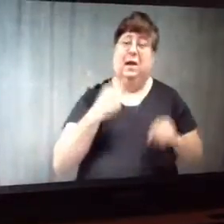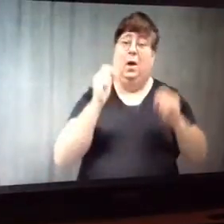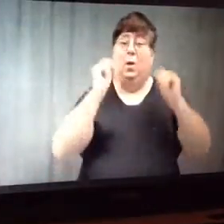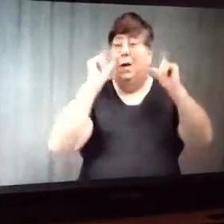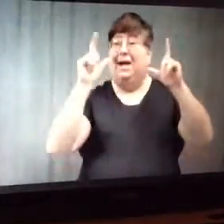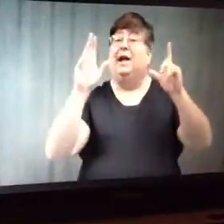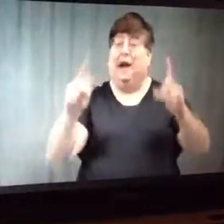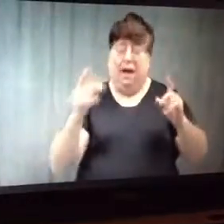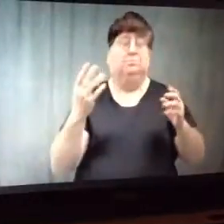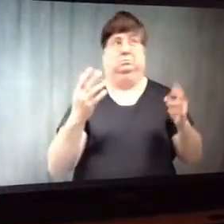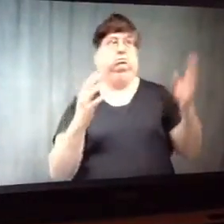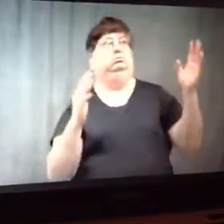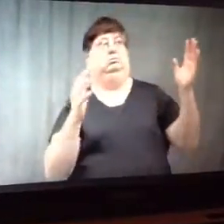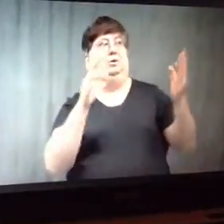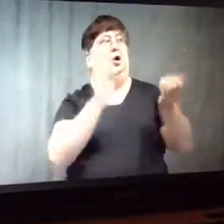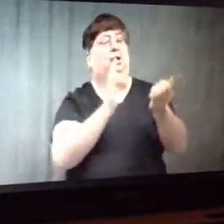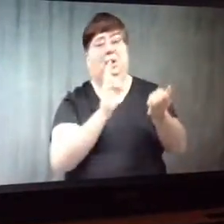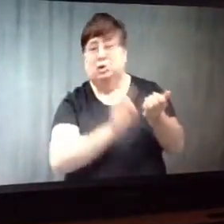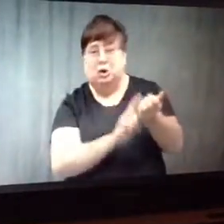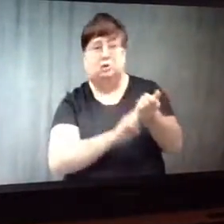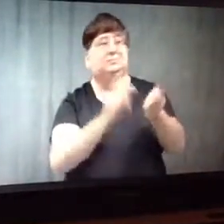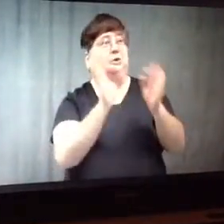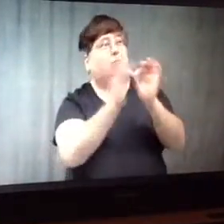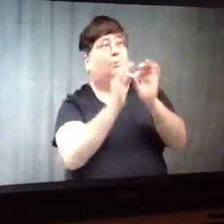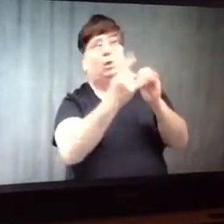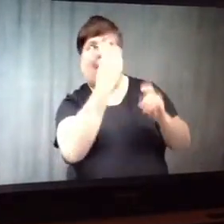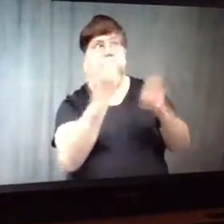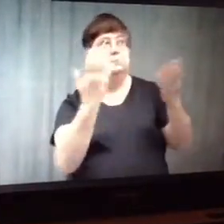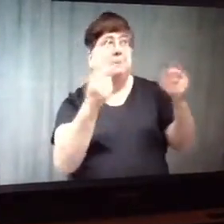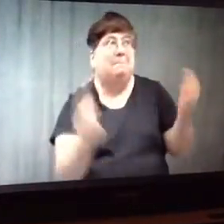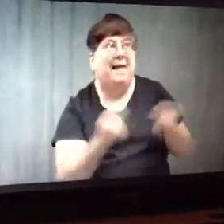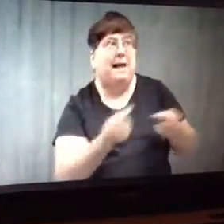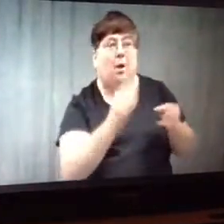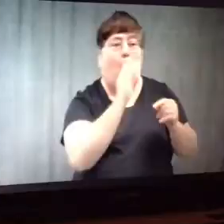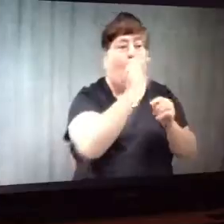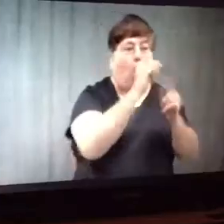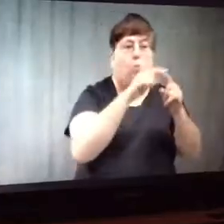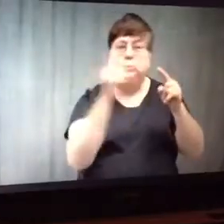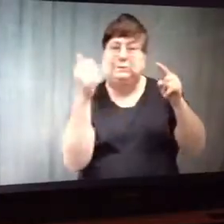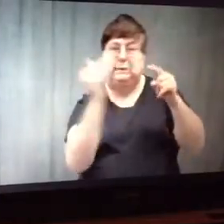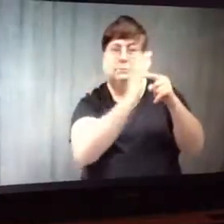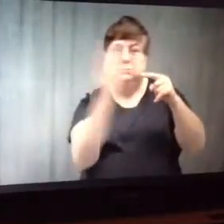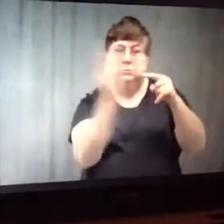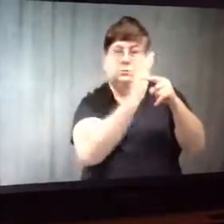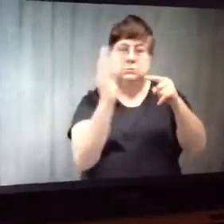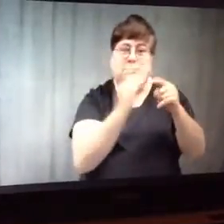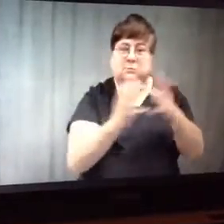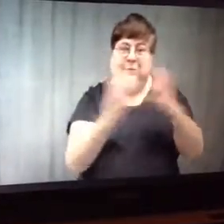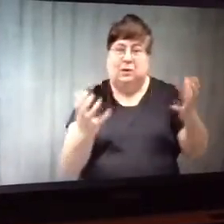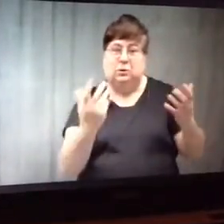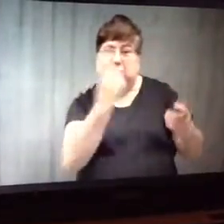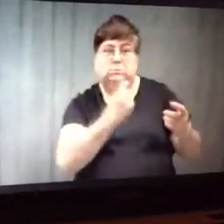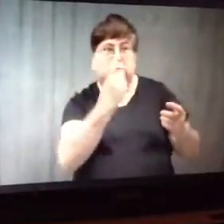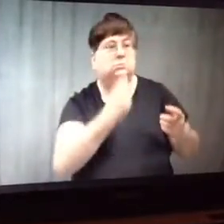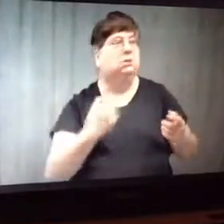interpreter, which was great. And when I woke up, the nurse and the interpreter were like, hey, do you have any pain? 0 to 10 on the scale. How much pain do you